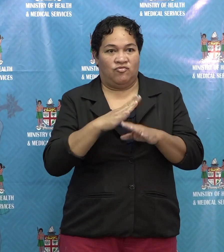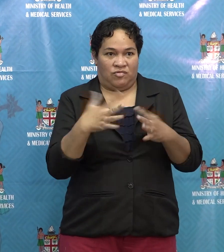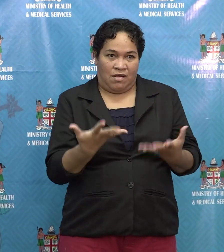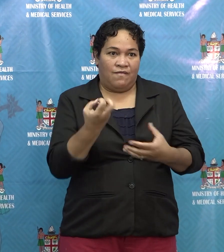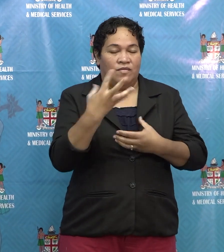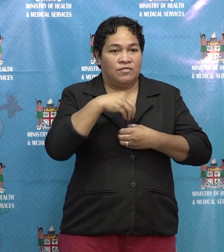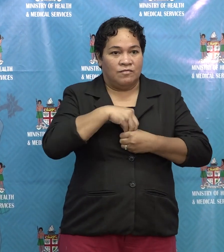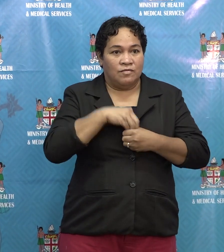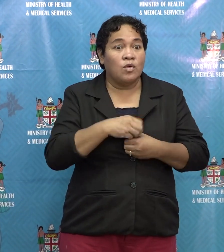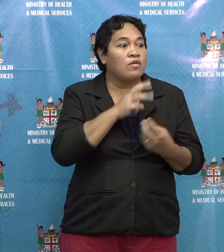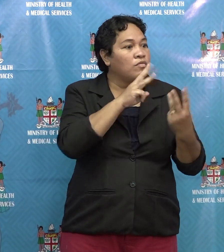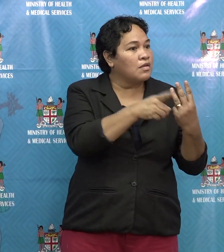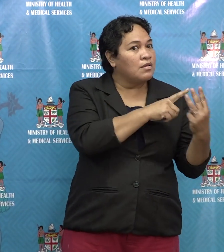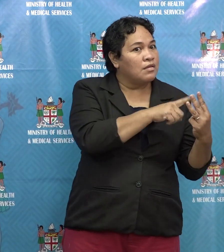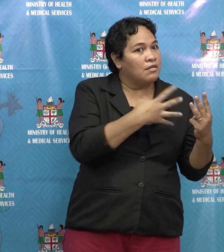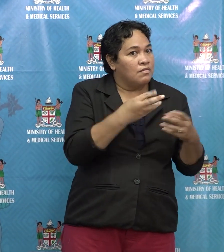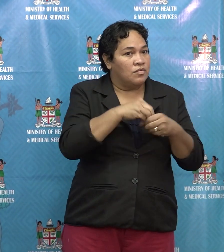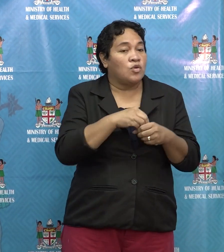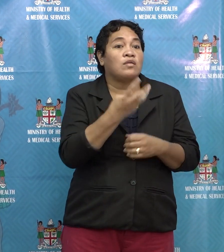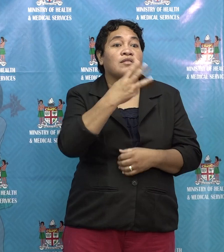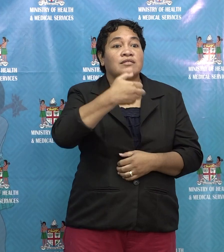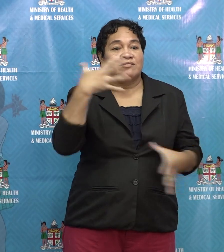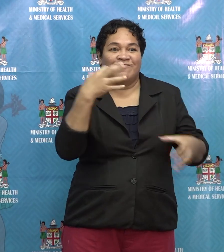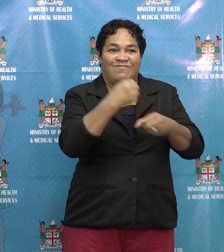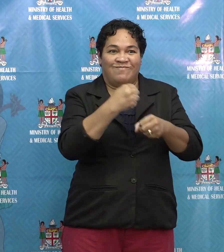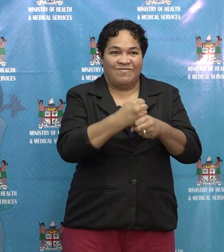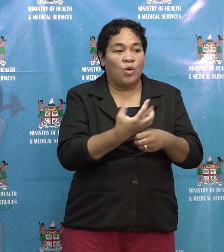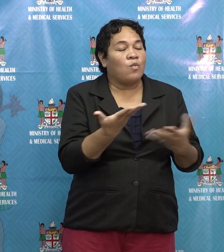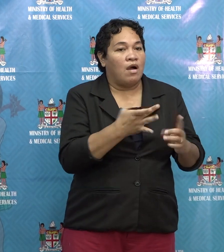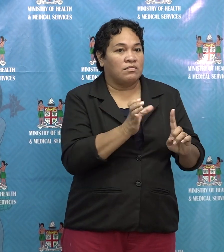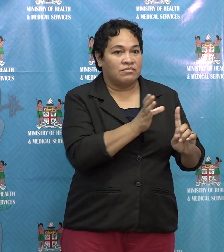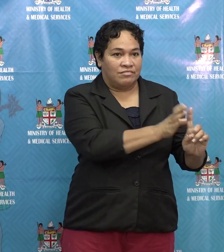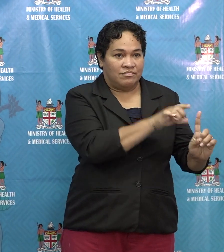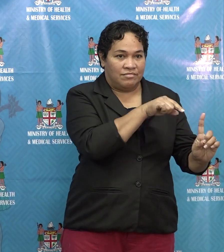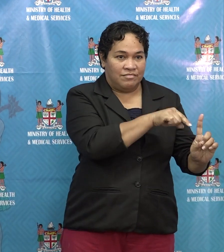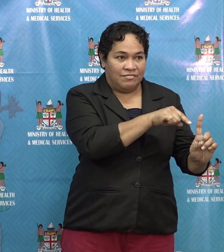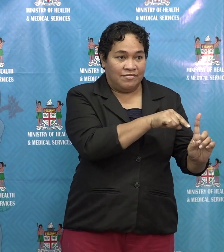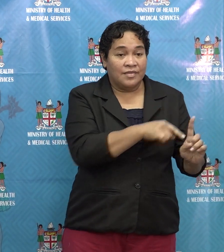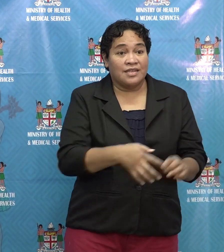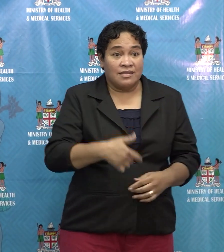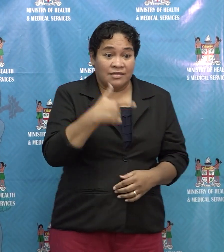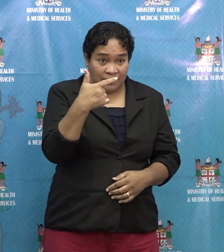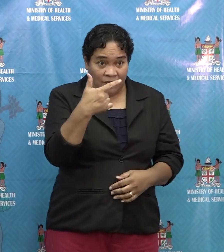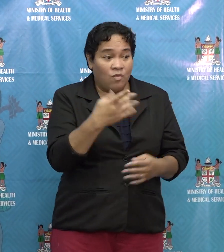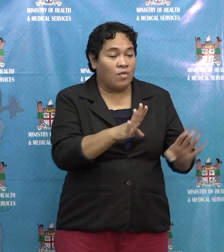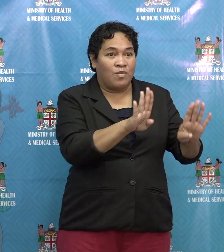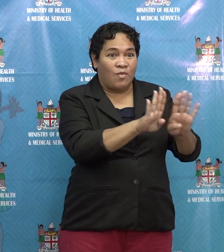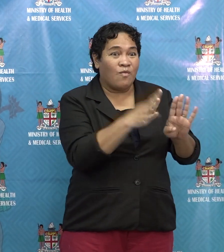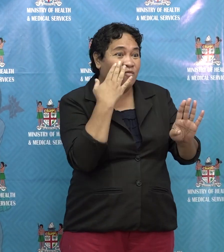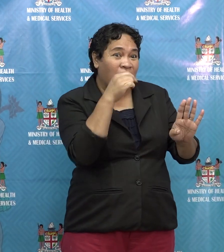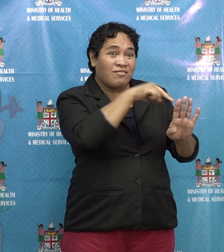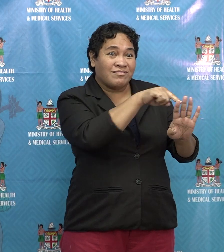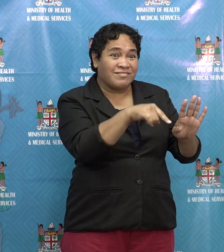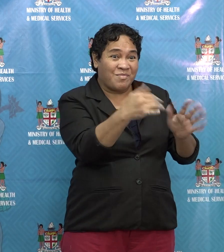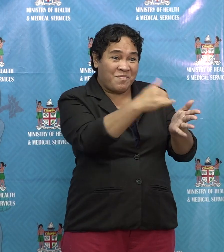now 36 active cases admitted in isolation facilities. Of these, 7 are border quarantine cases, 23